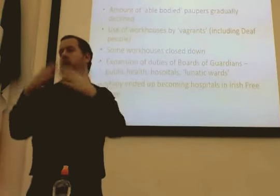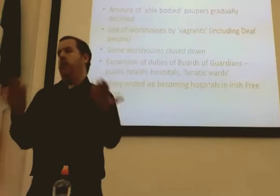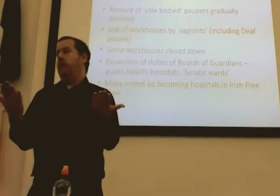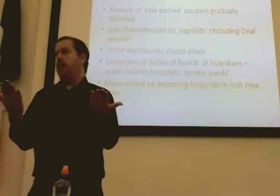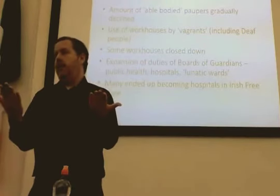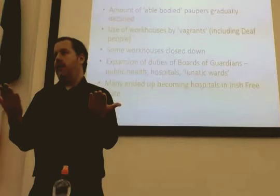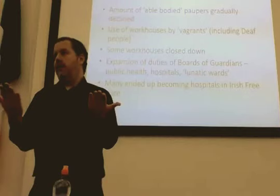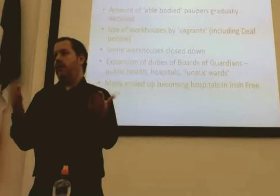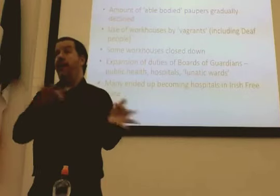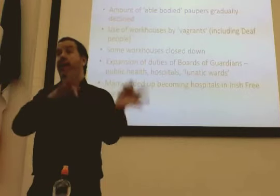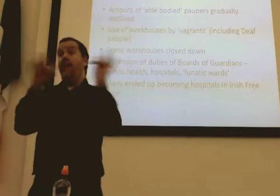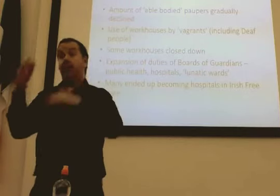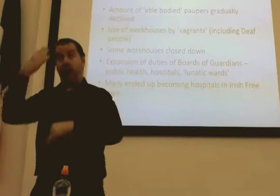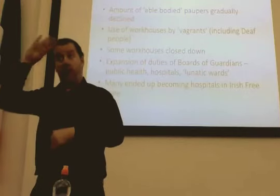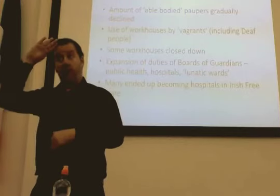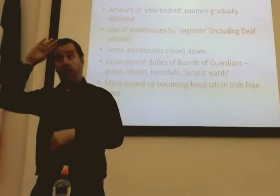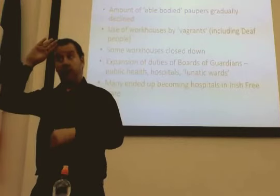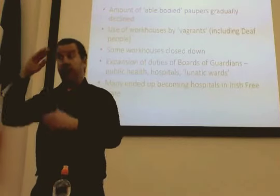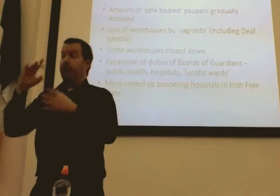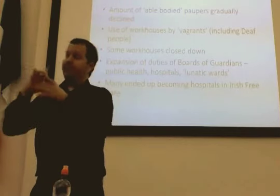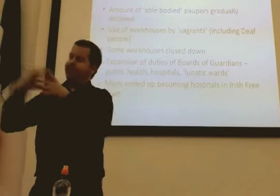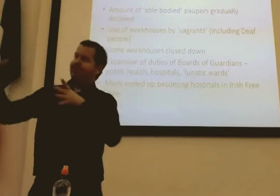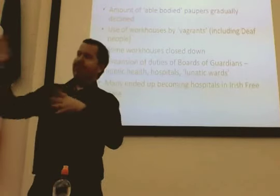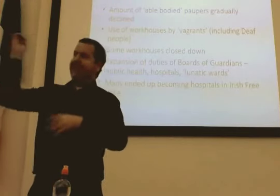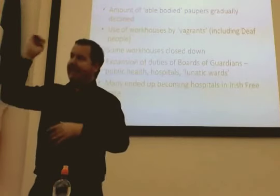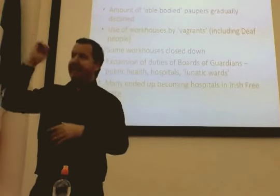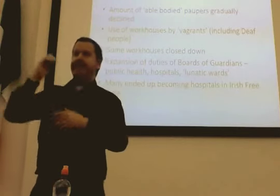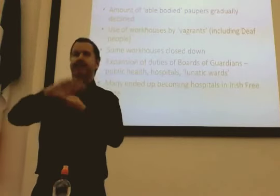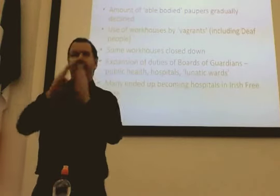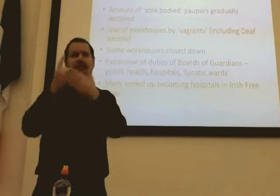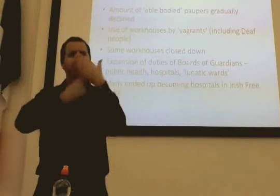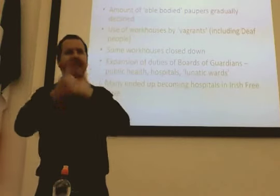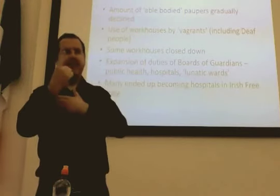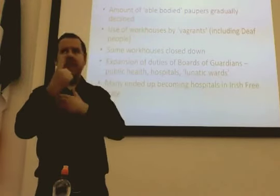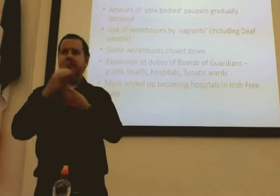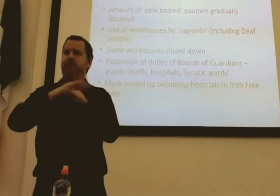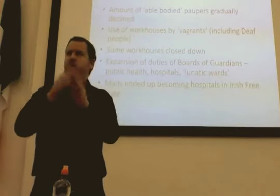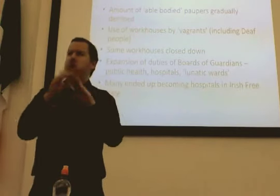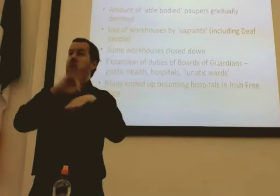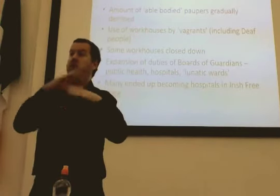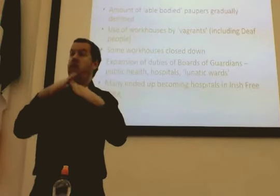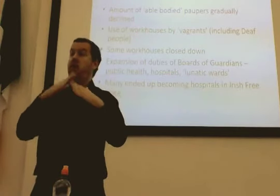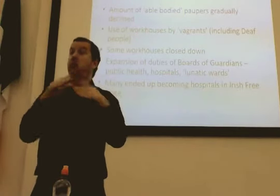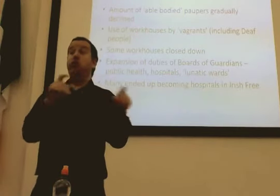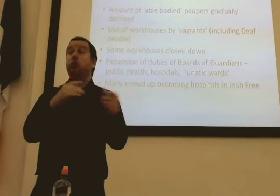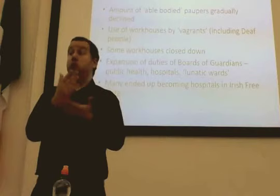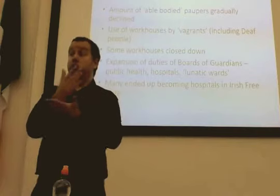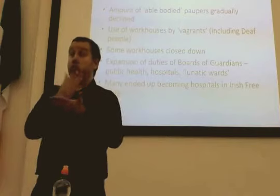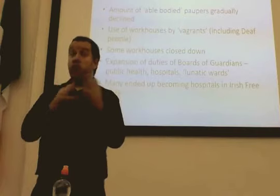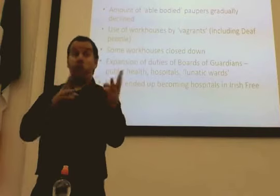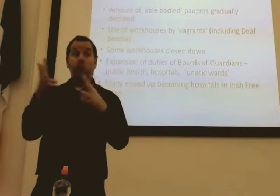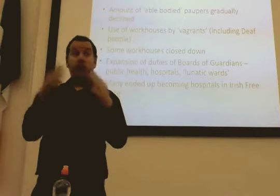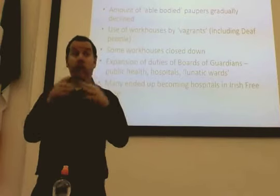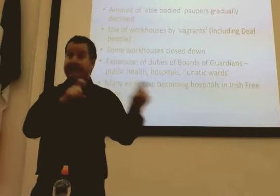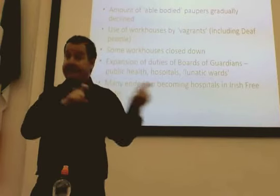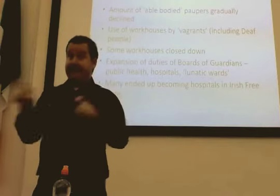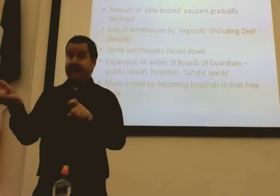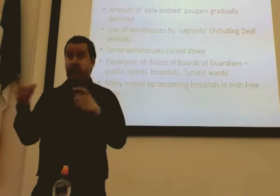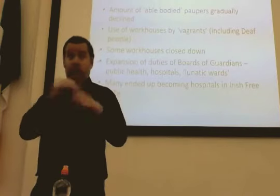And a lot of these workhouses eventually became hospitals. It was after Irish independence. Some of the